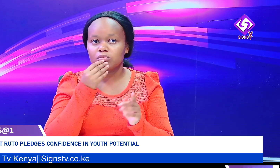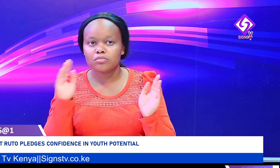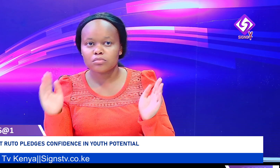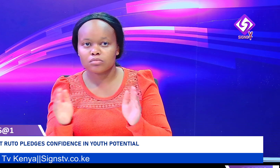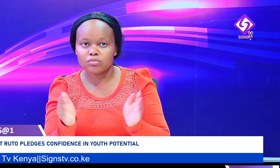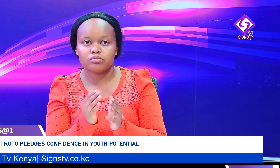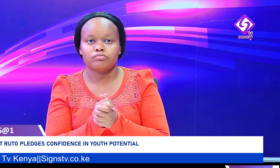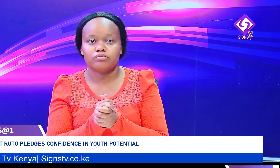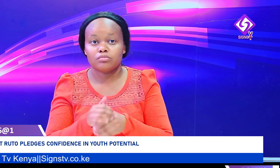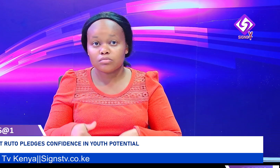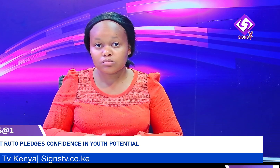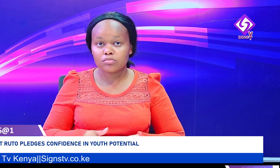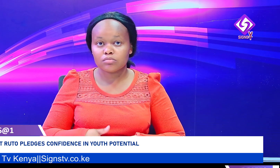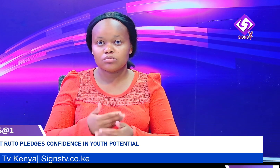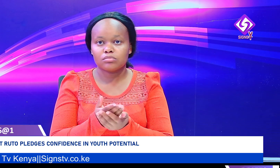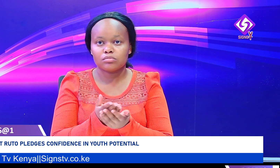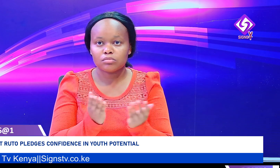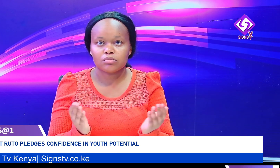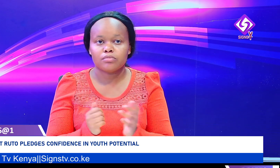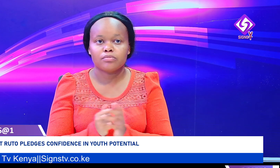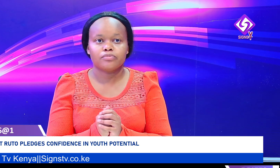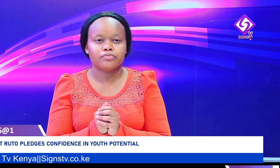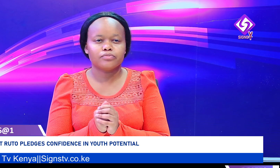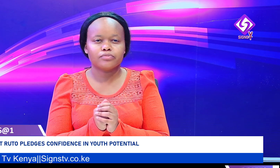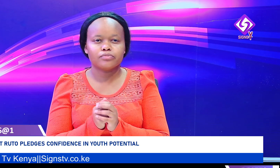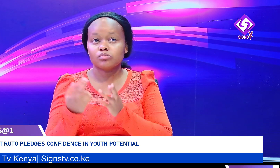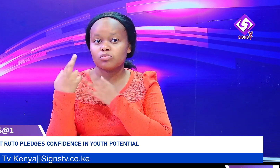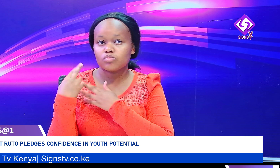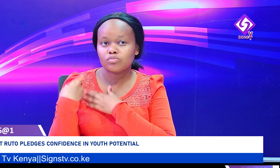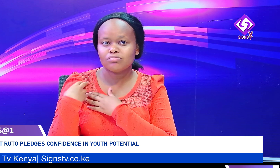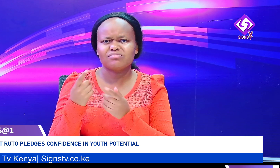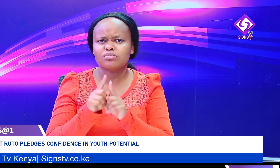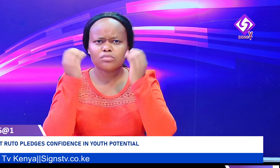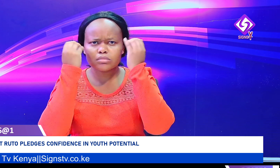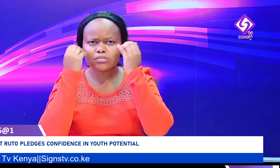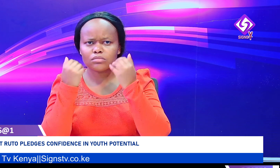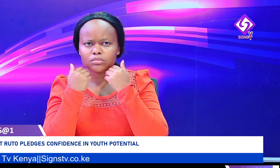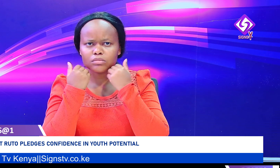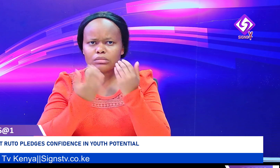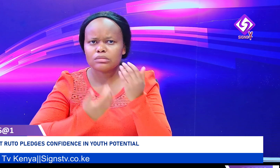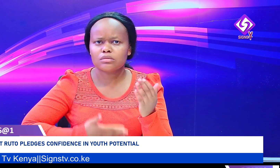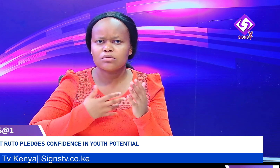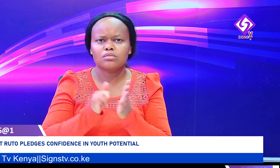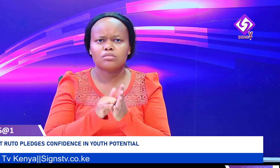future rests in their hands. He urged the youth to embrace innovation, entrepreneurship, and civic